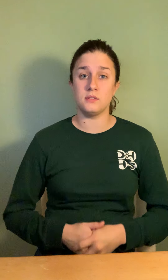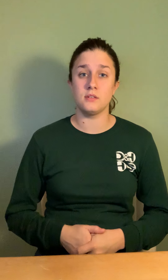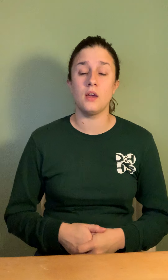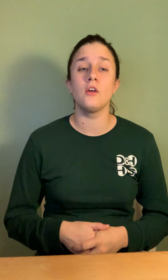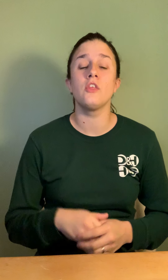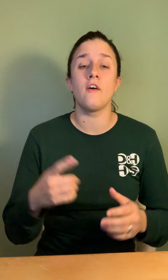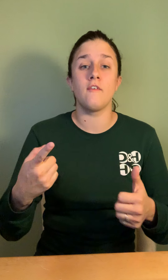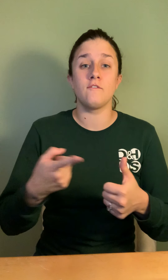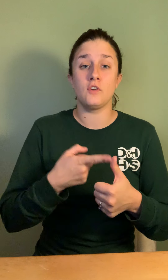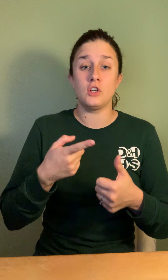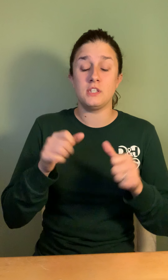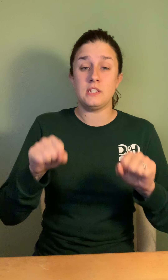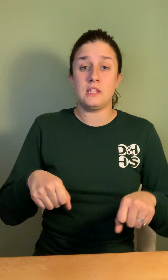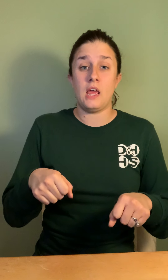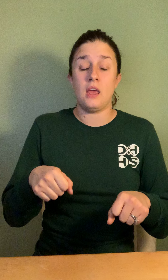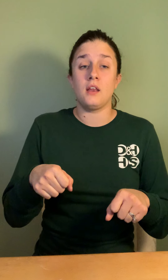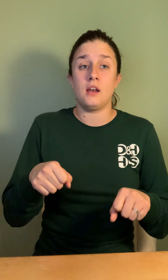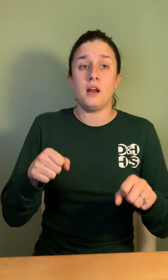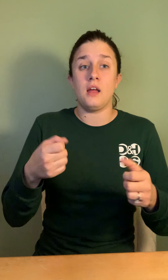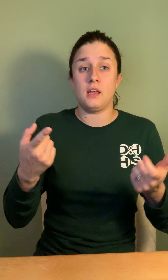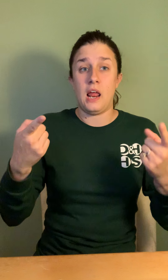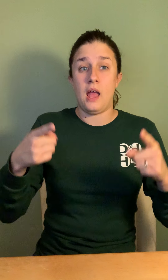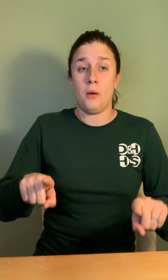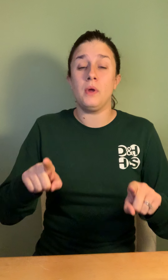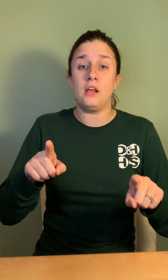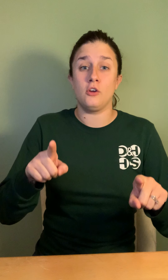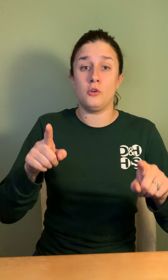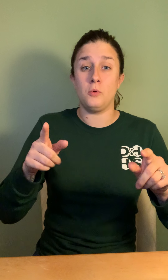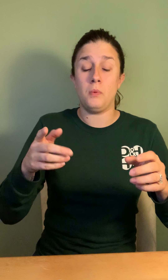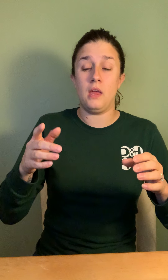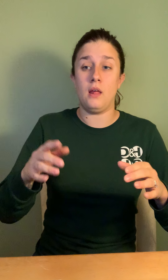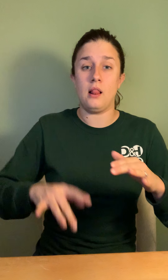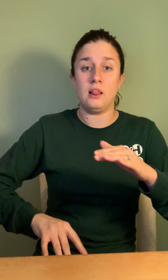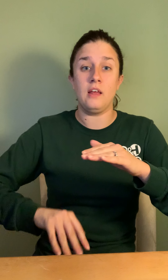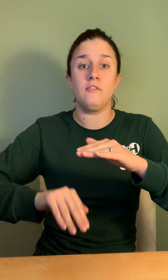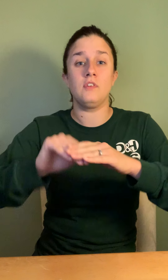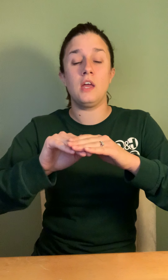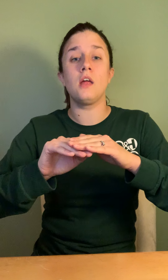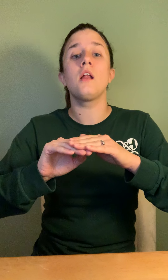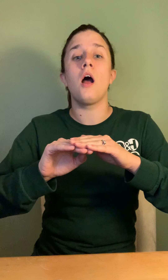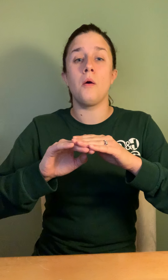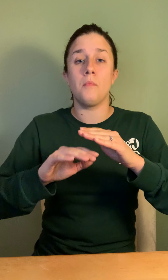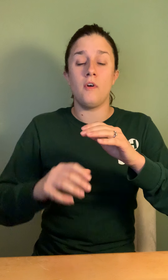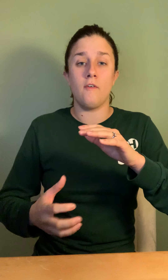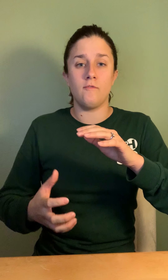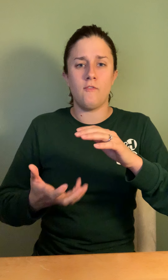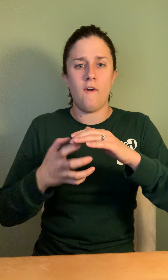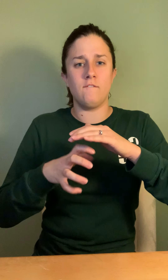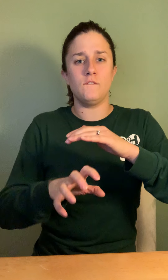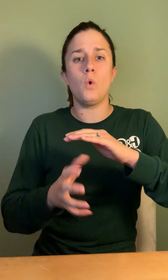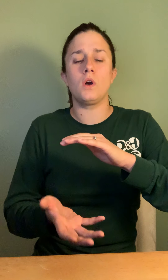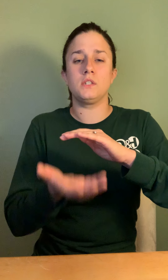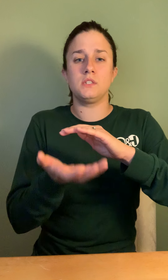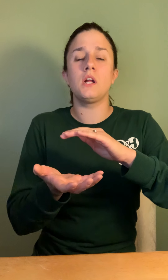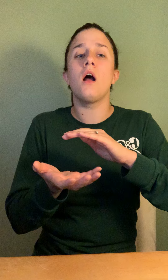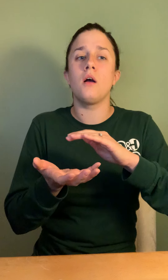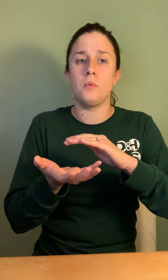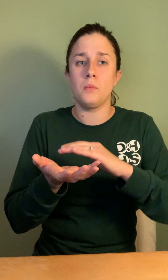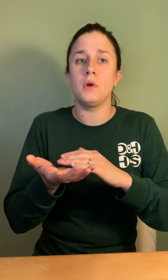our granite could be lifted up, forced up from beneath the ground, where it's exposed to weathering